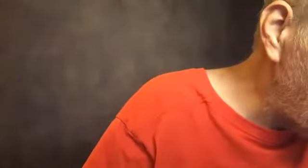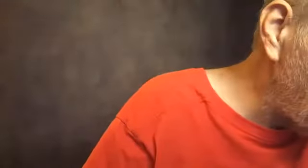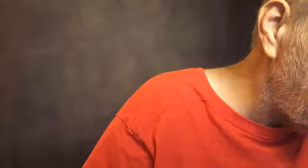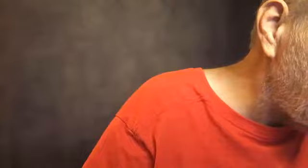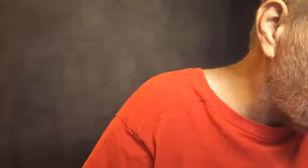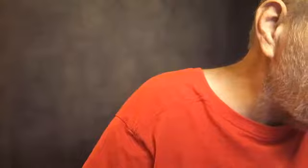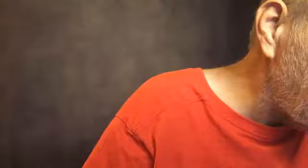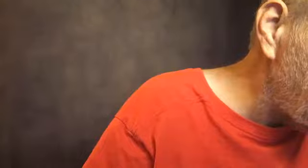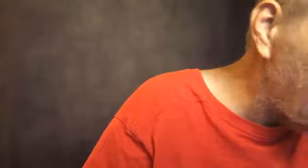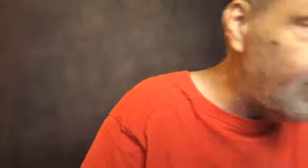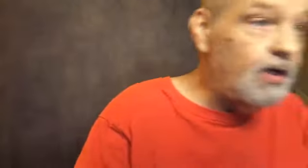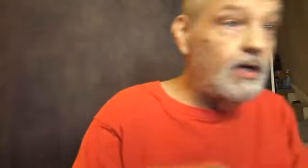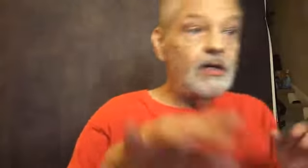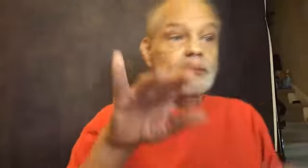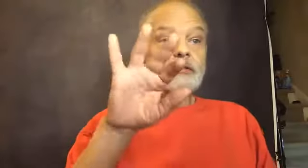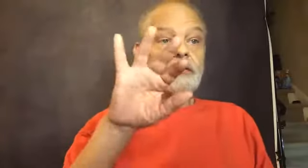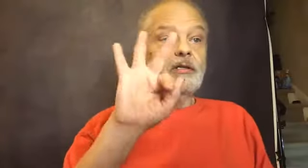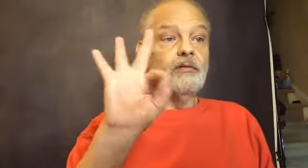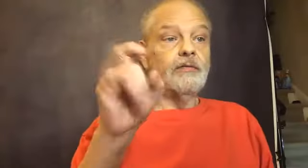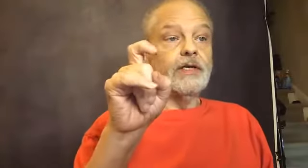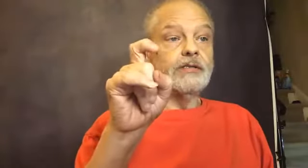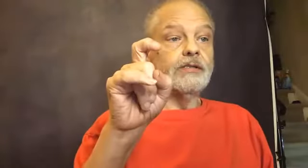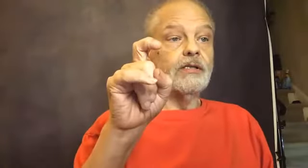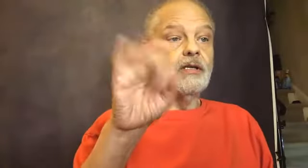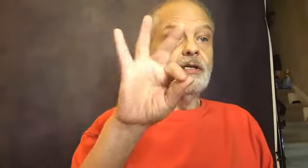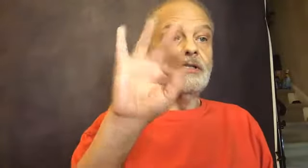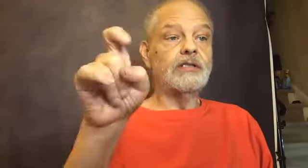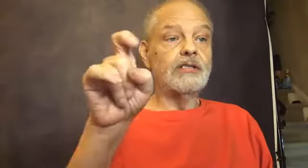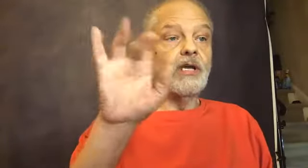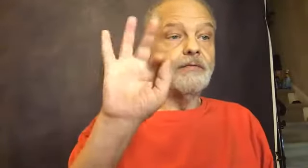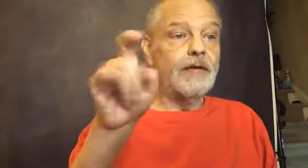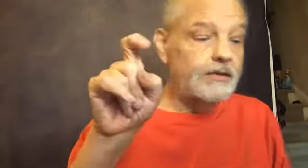There is no other sign. Fix is just FX.